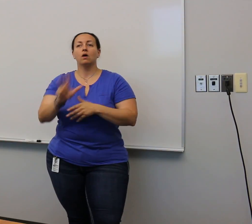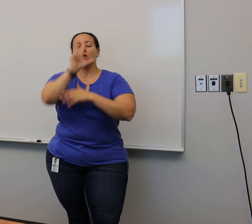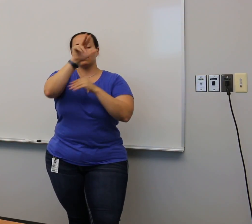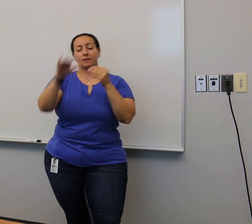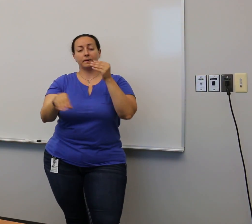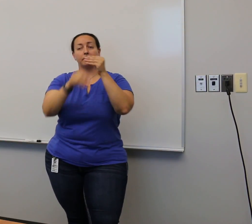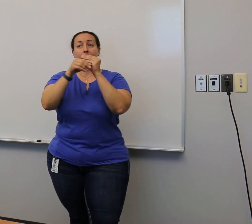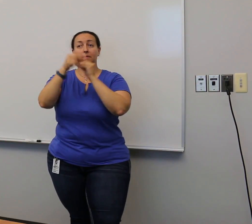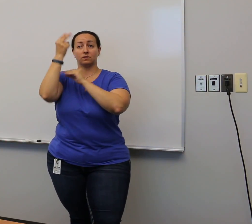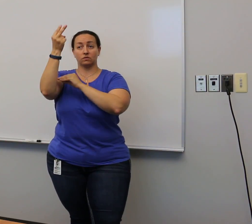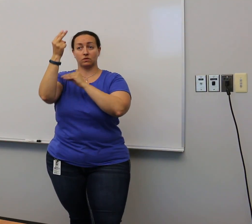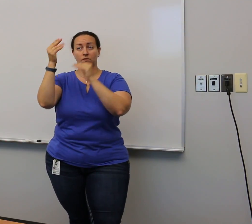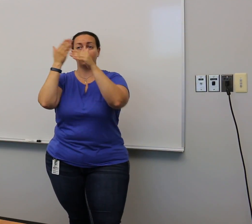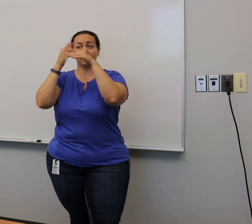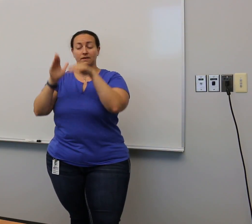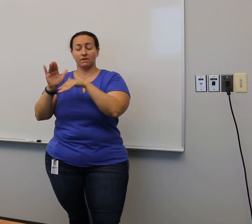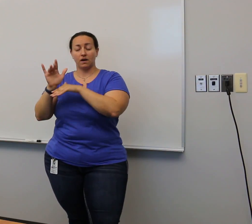Start by solving the division.